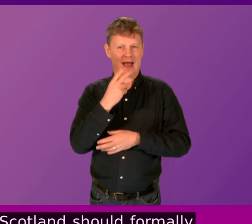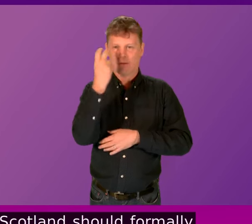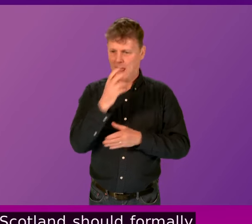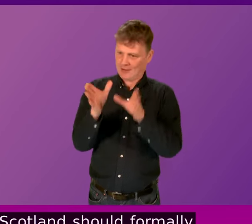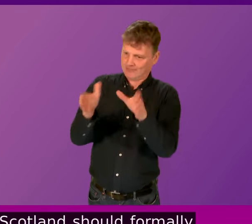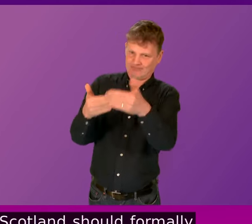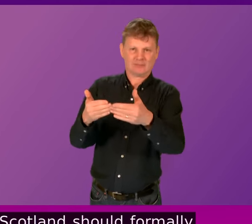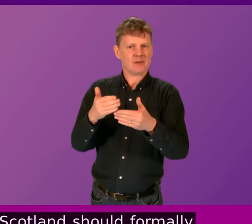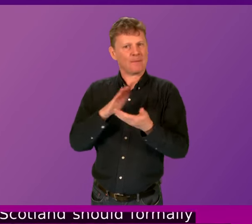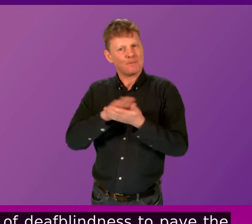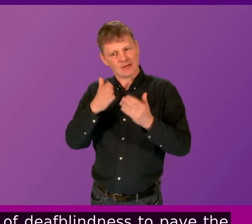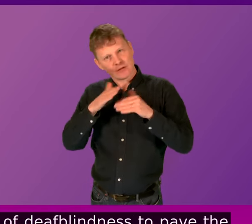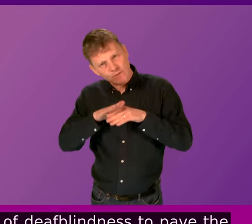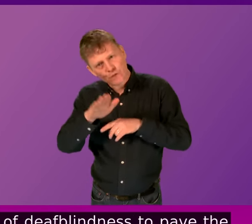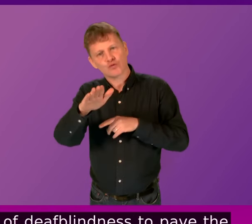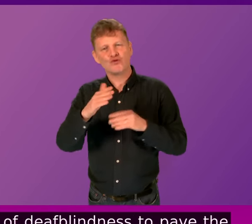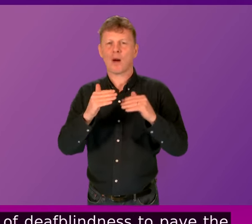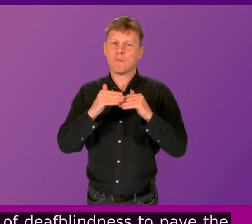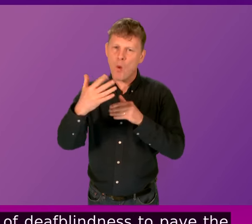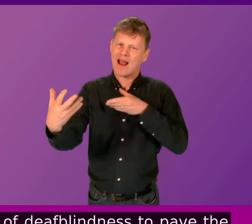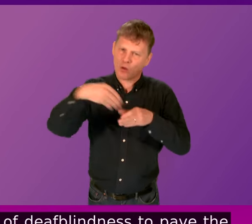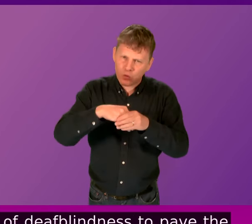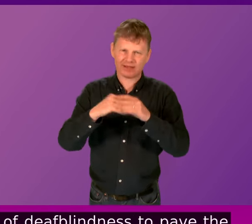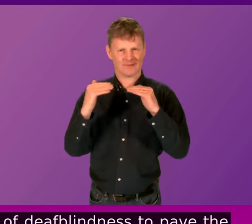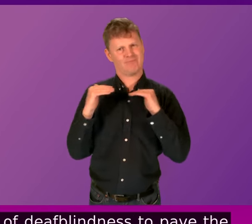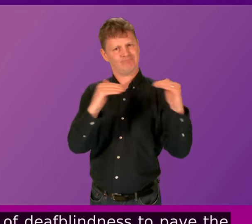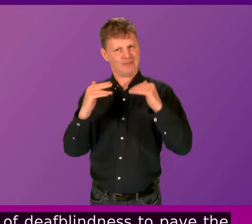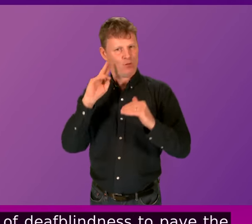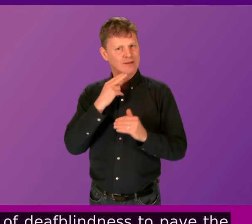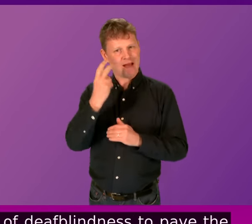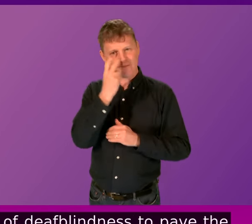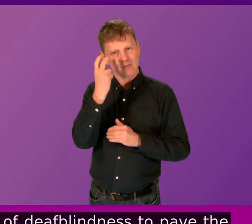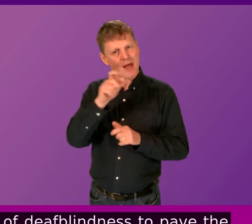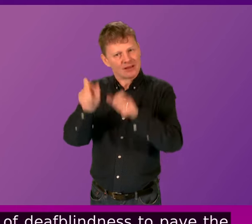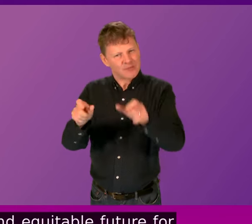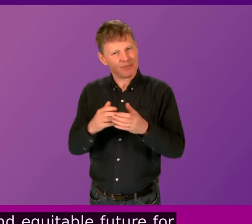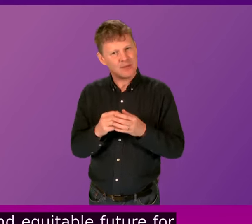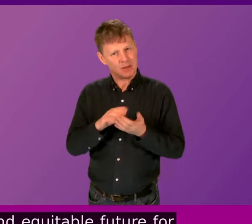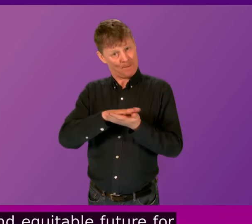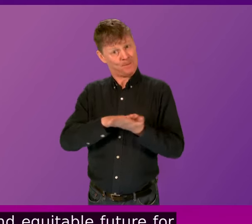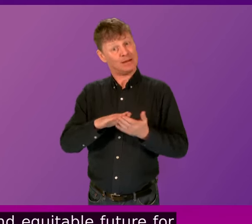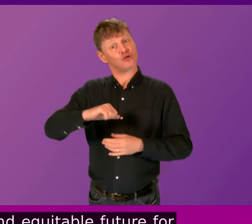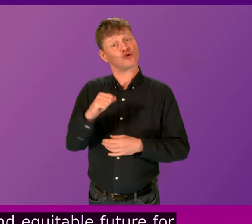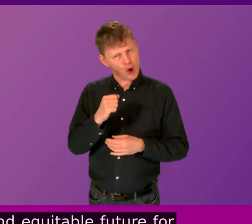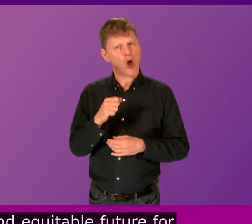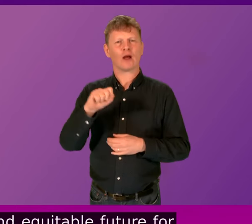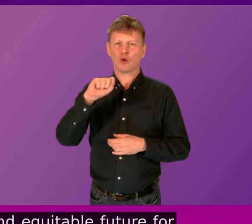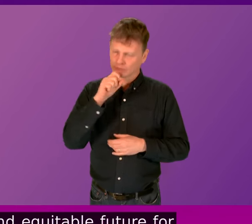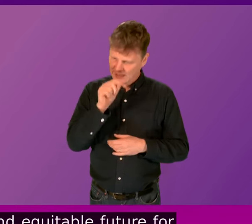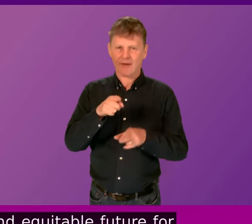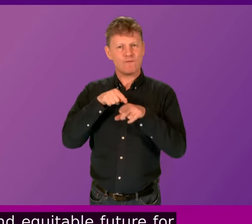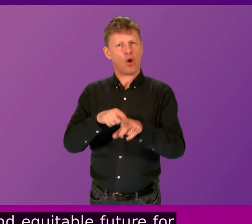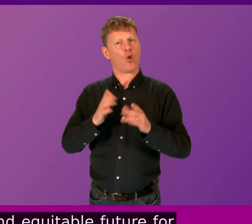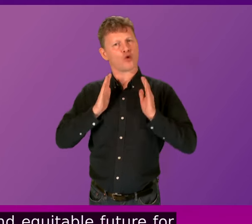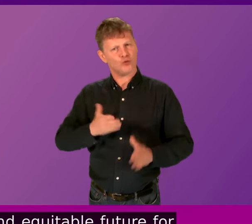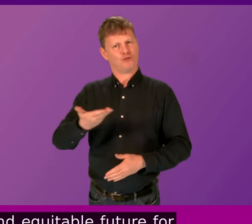a more inclusive and equitable future for deafblind people. It would enable Scotland to uphold and enshrine the human rights of